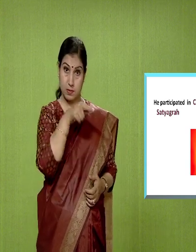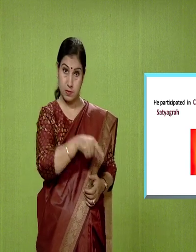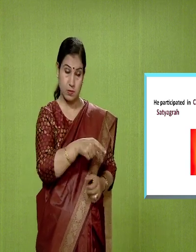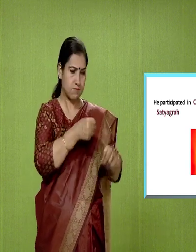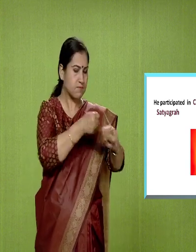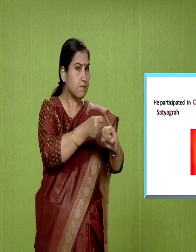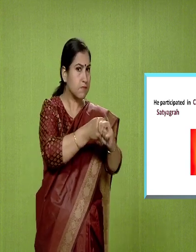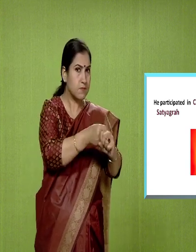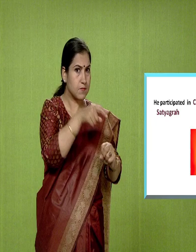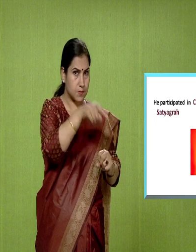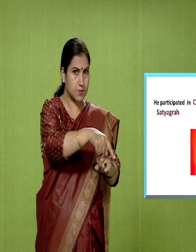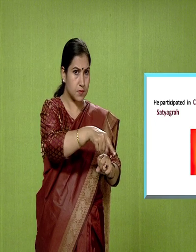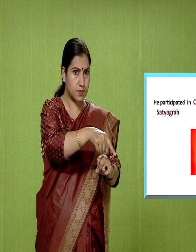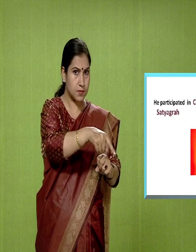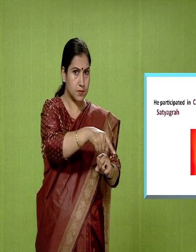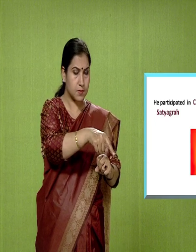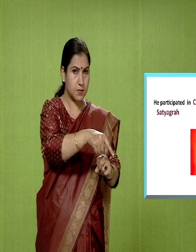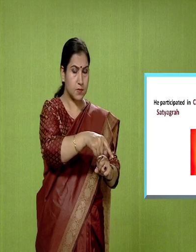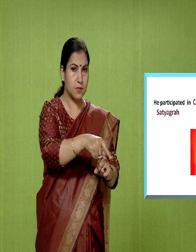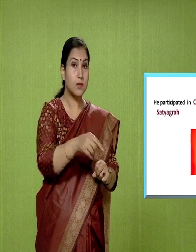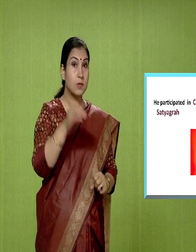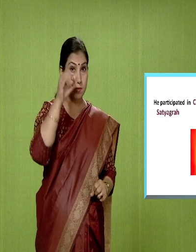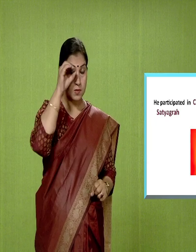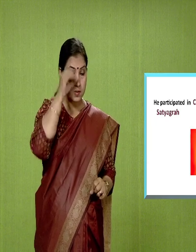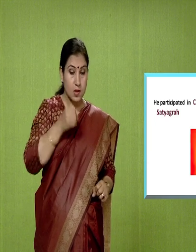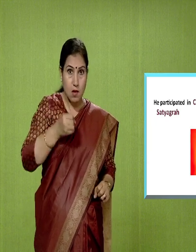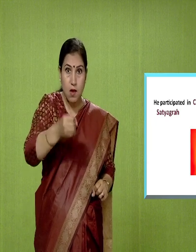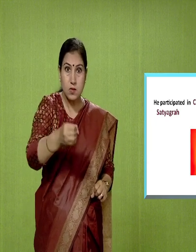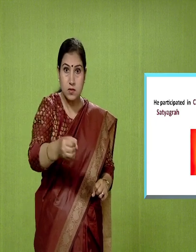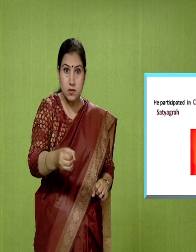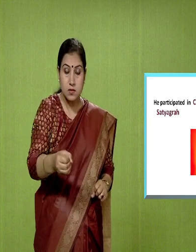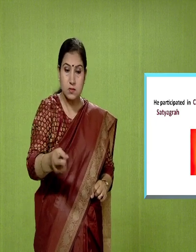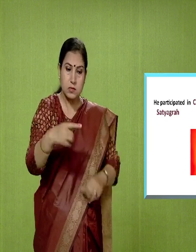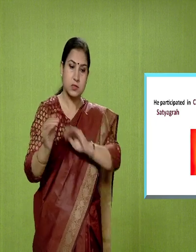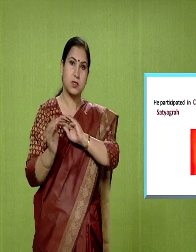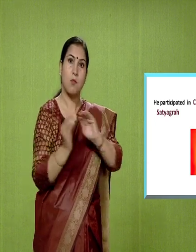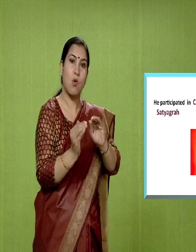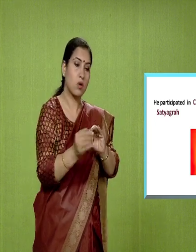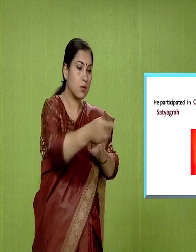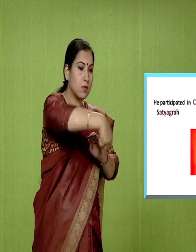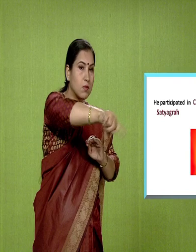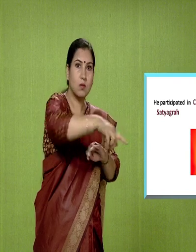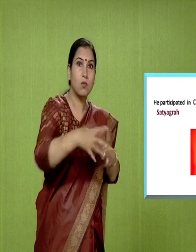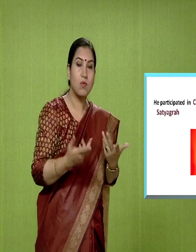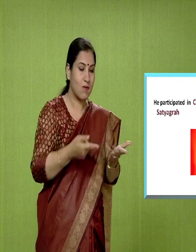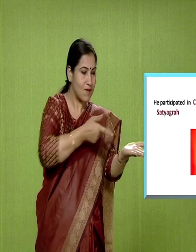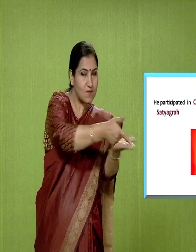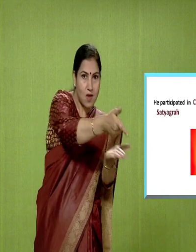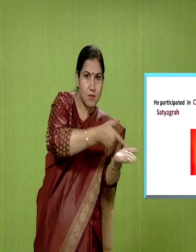During this movement, he supported the farmers to oppose the